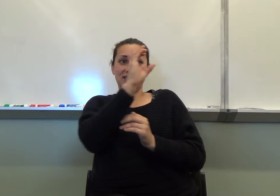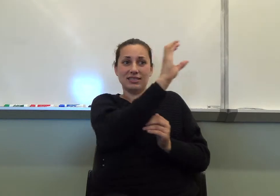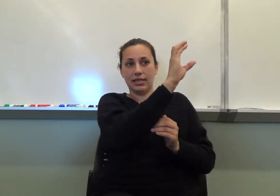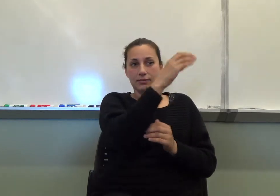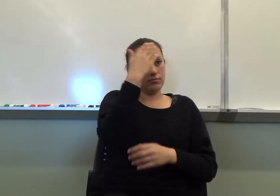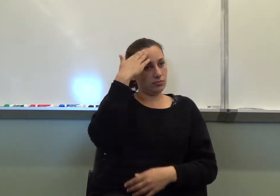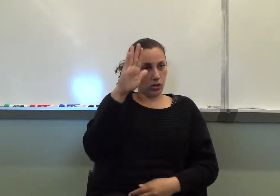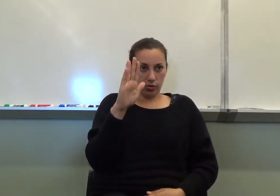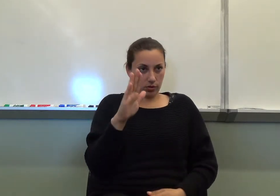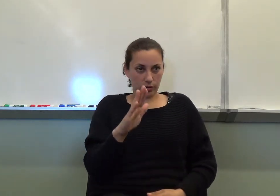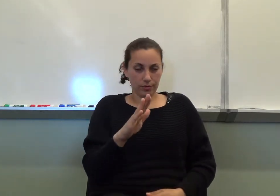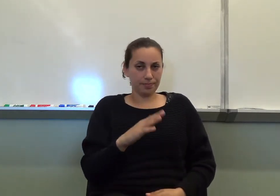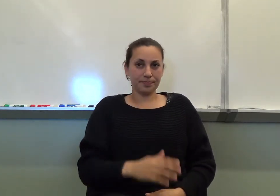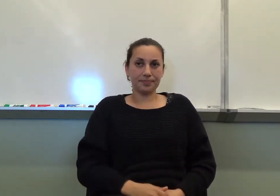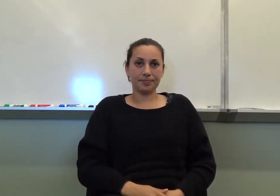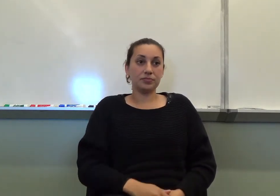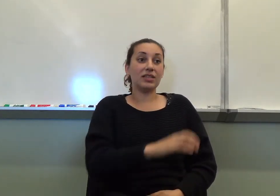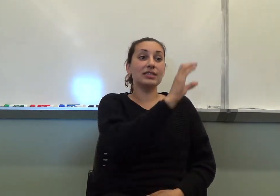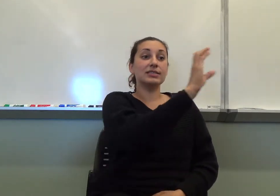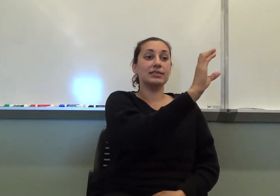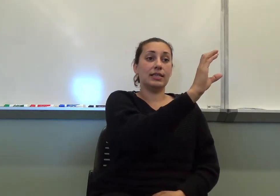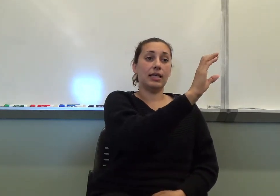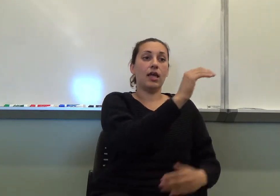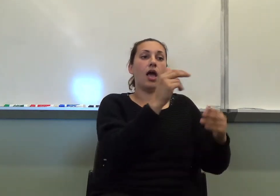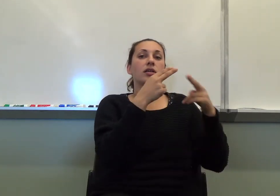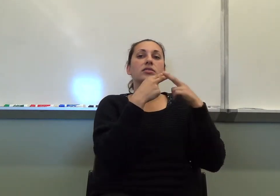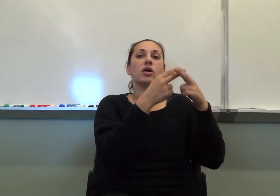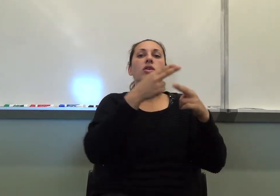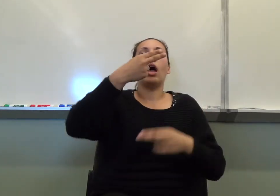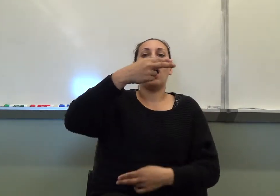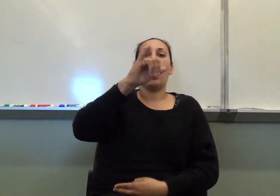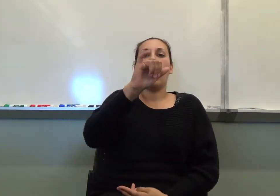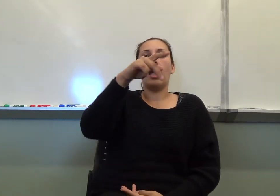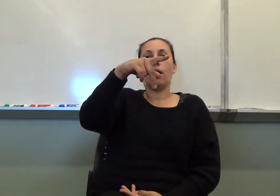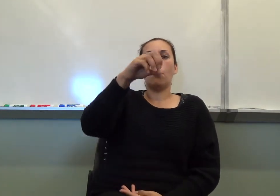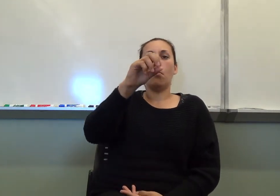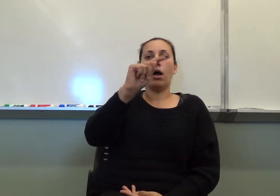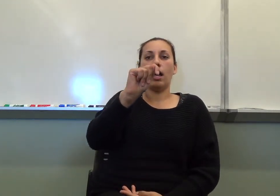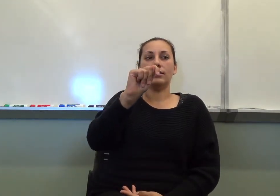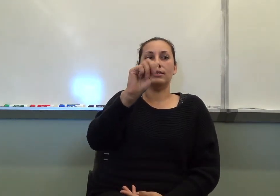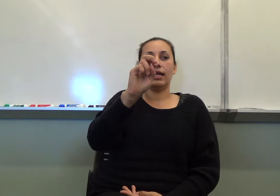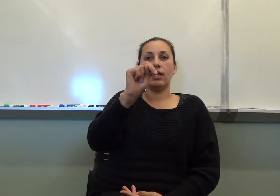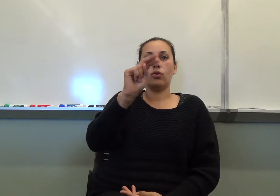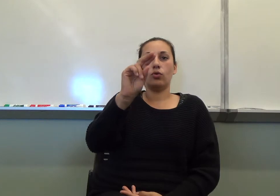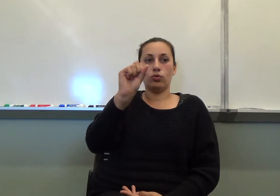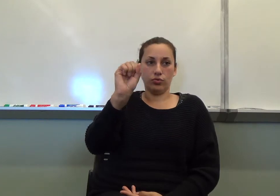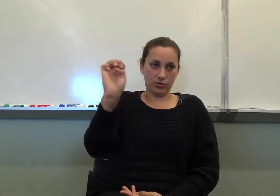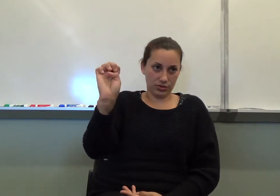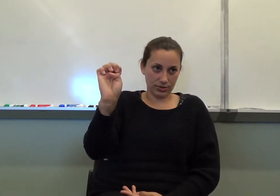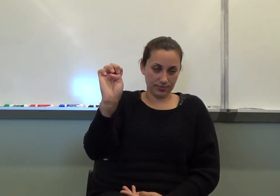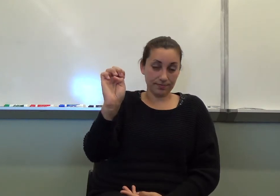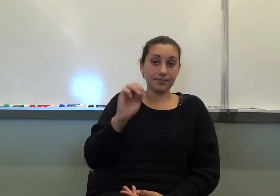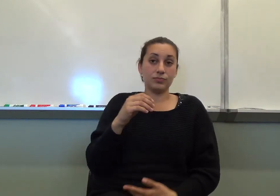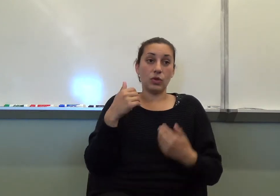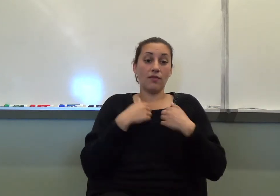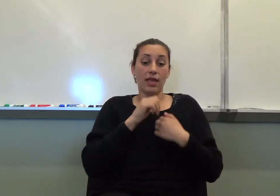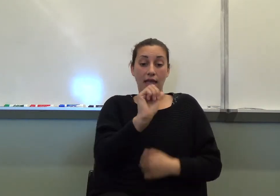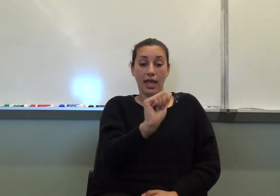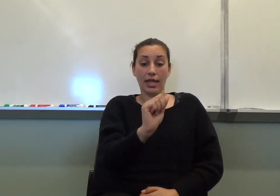hypotenuse. All right, so what we know is this, that if we square A and we add it to the square of B, we